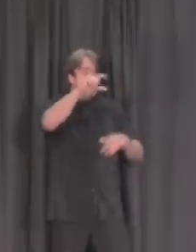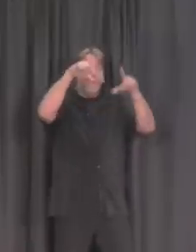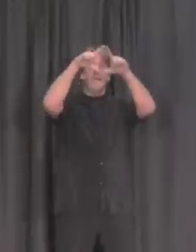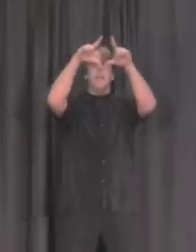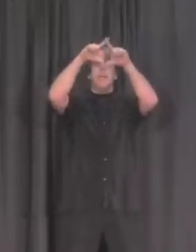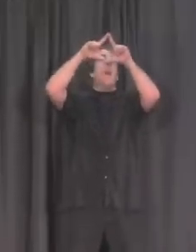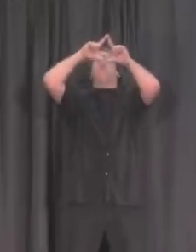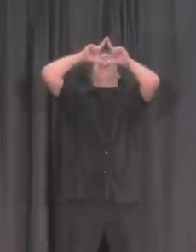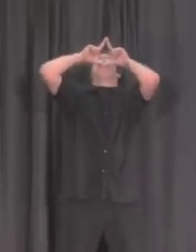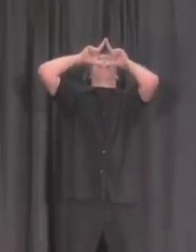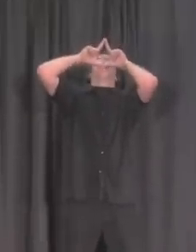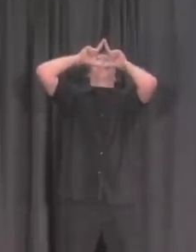P-I-Z-Z-A, pizza.